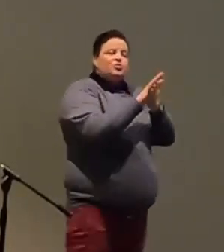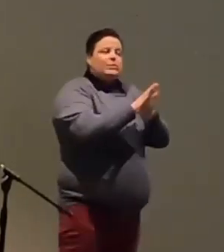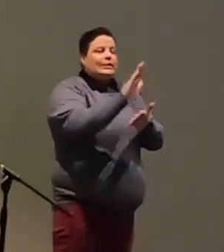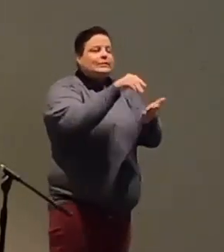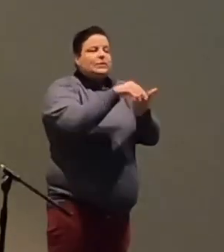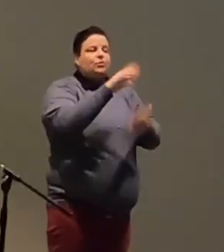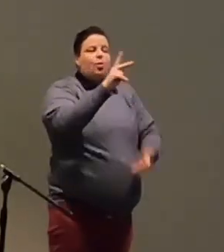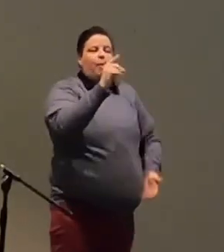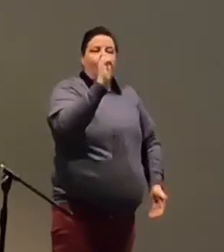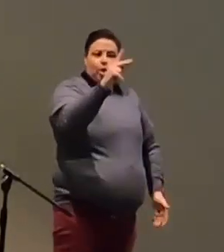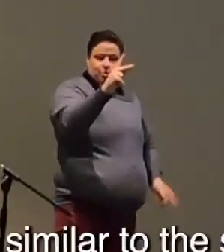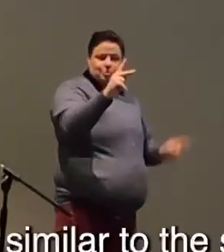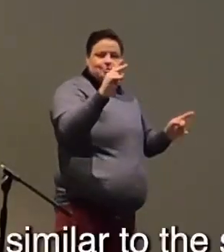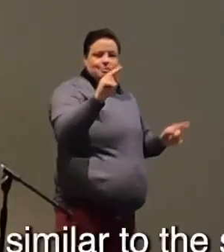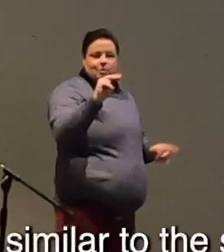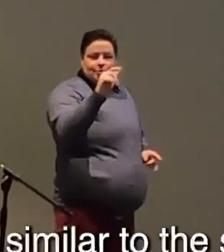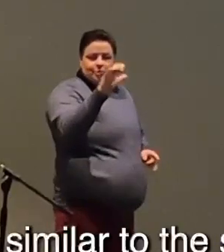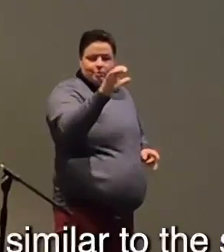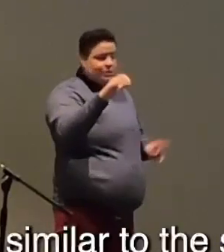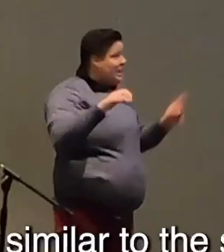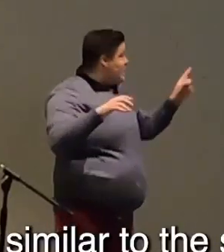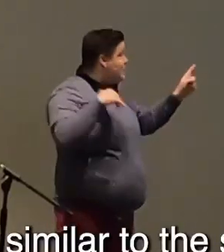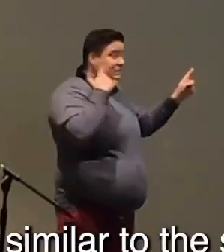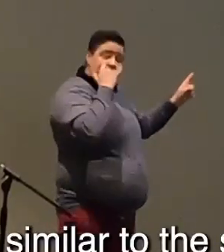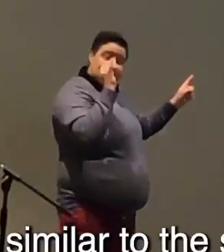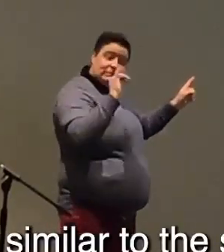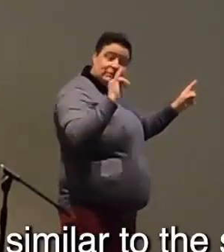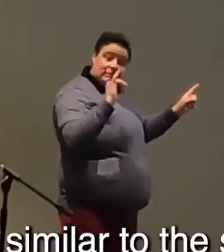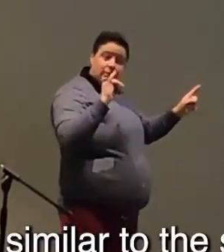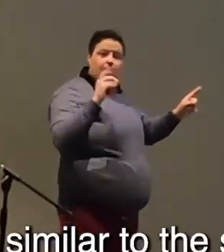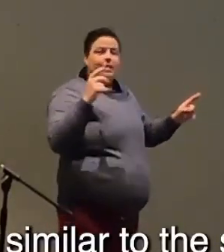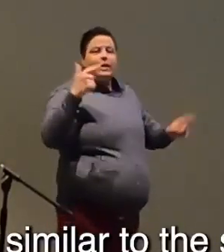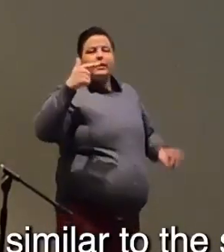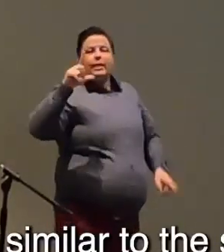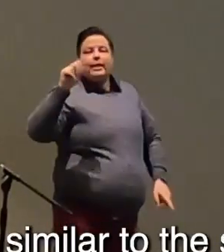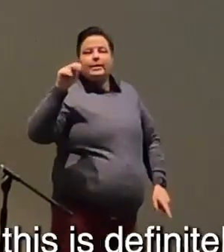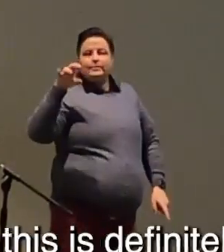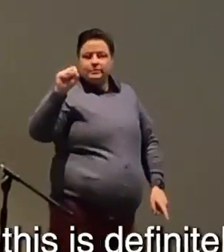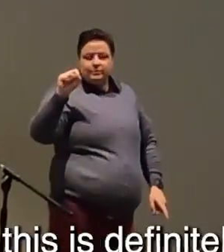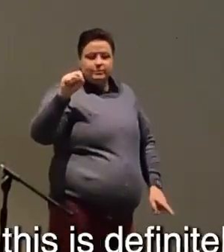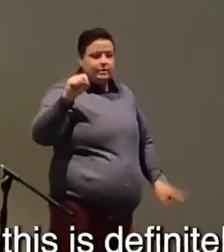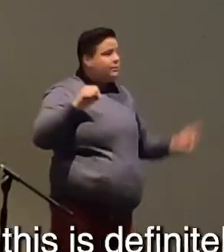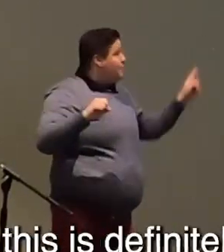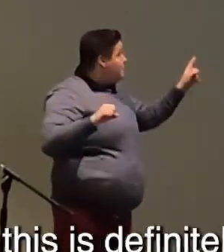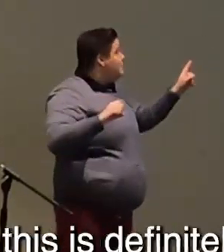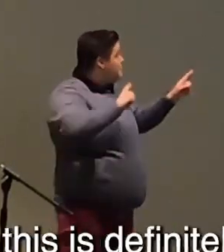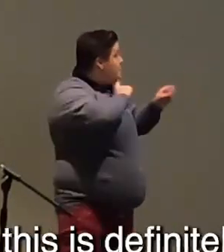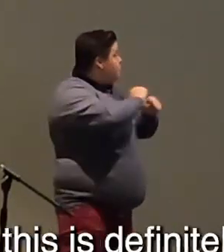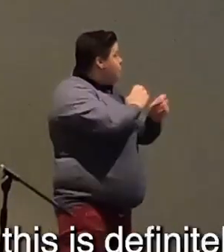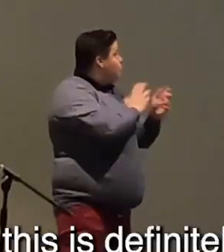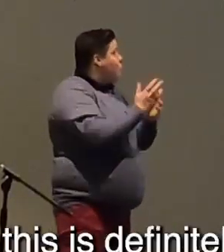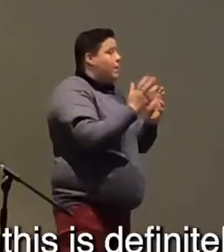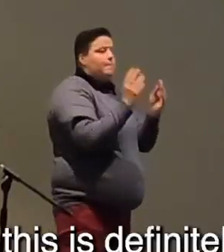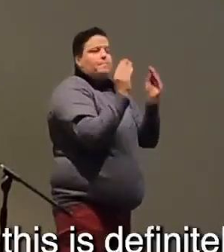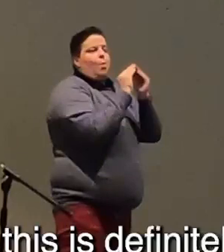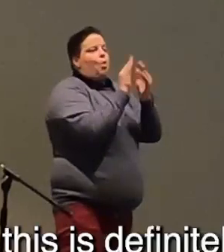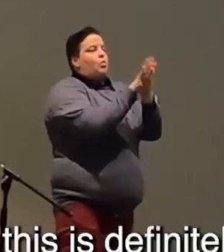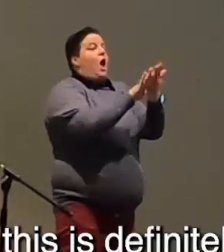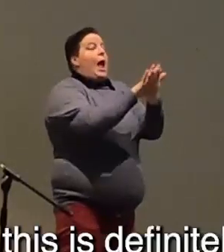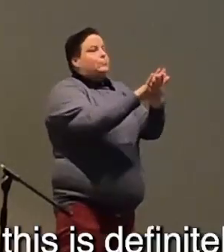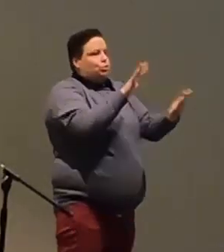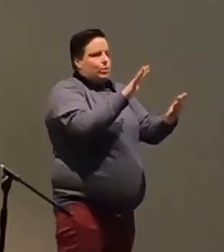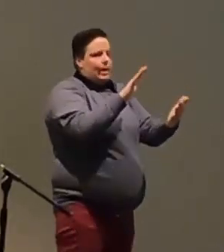Central Park, and similar to the scene that we saw earlier by Blackens. But this is definitely through a much more abstract